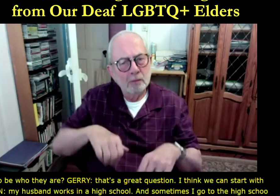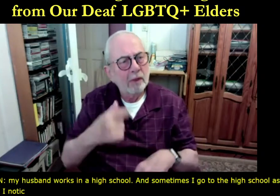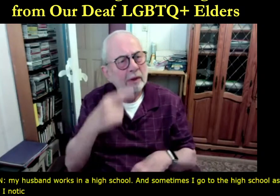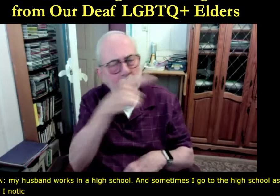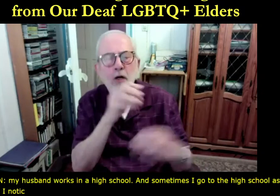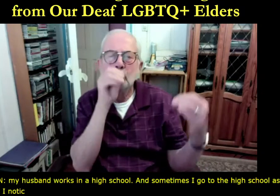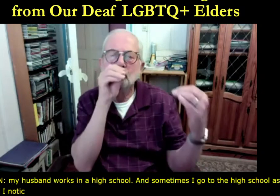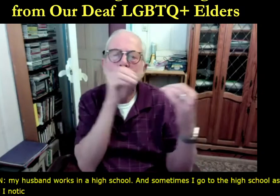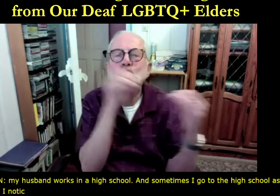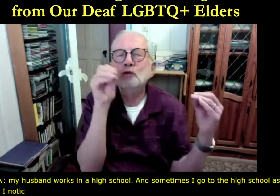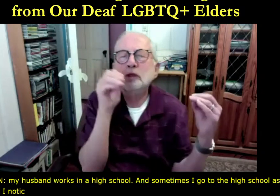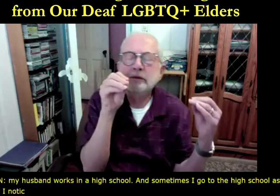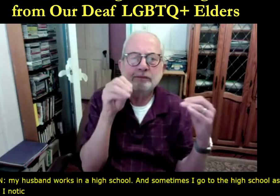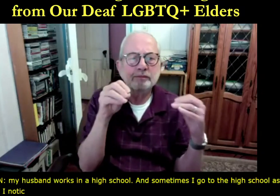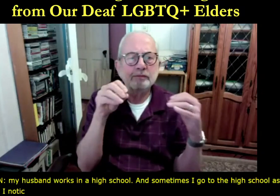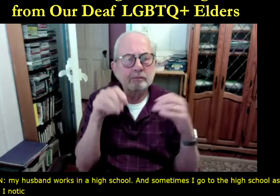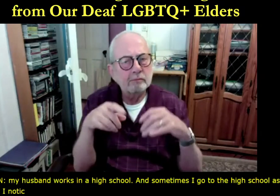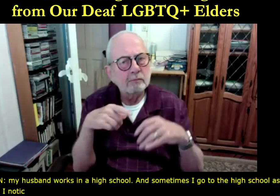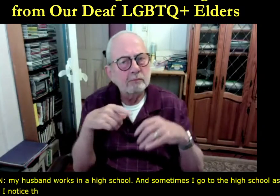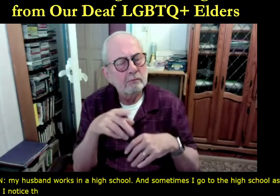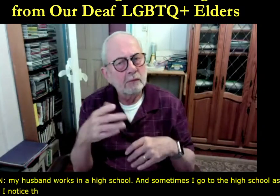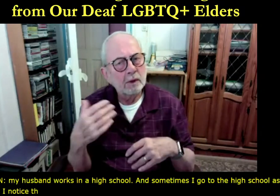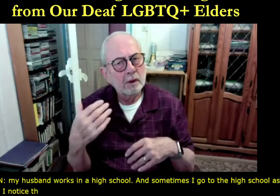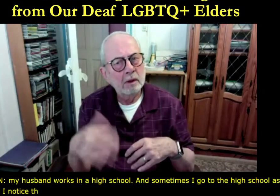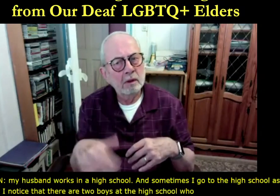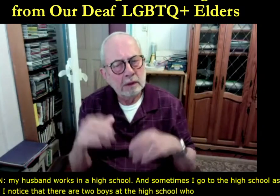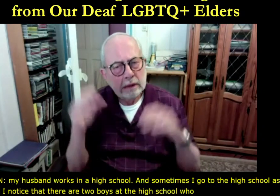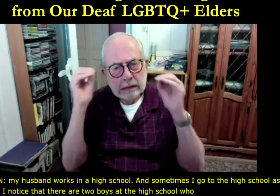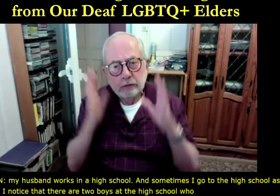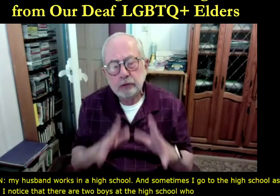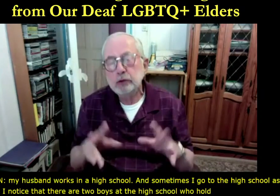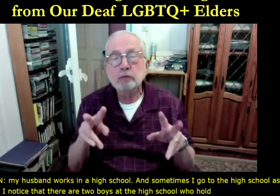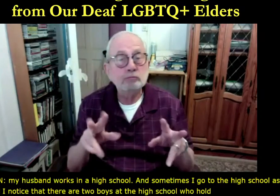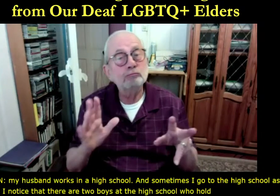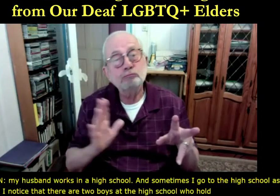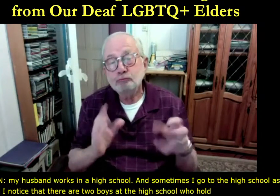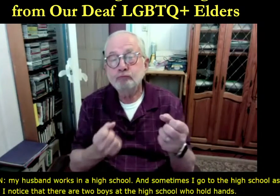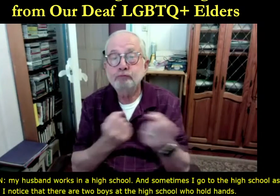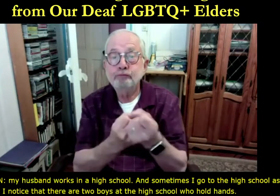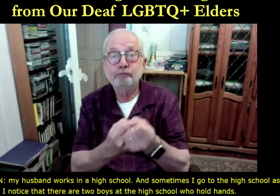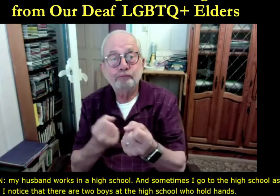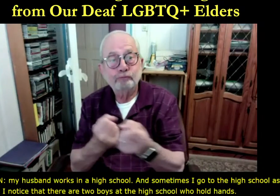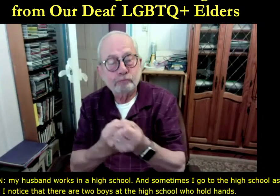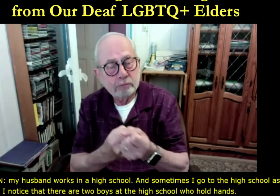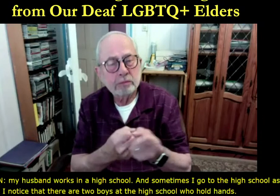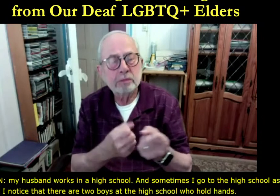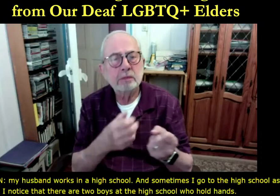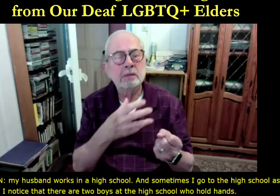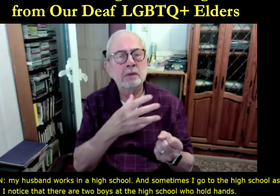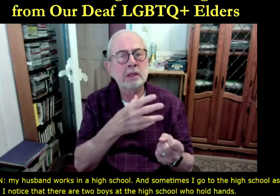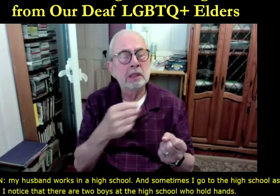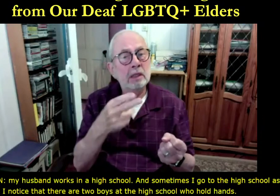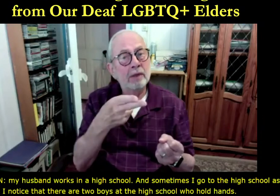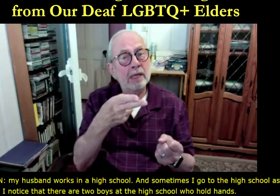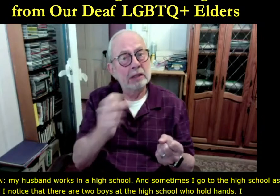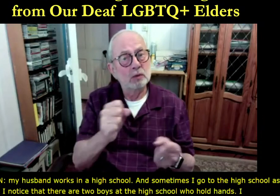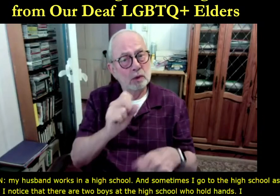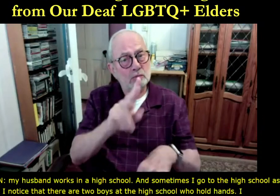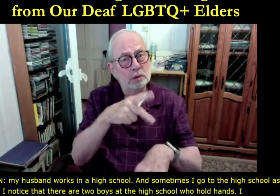and they're just walking down the you know pathway and they kiss and i the teacher thought nothing of it was trying to be very supportive